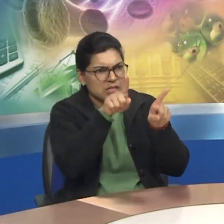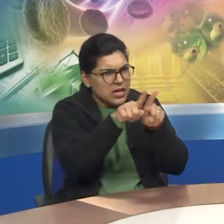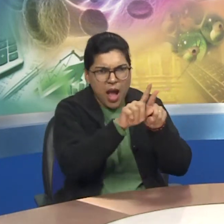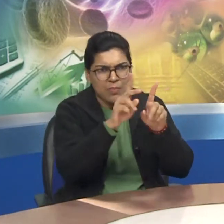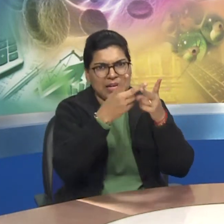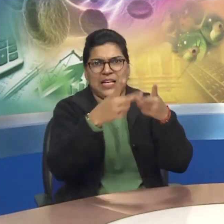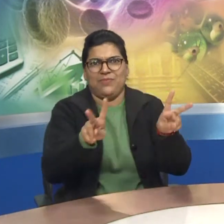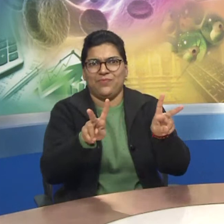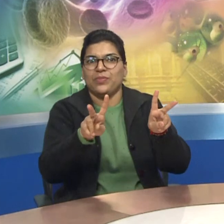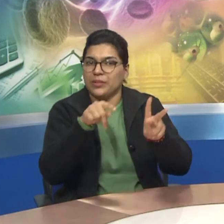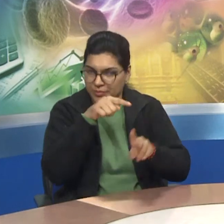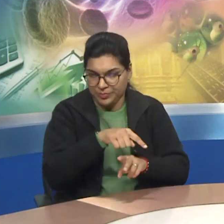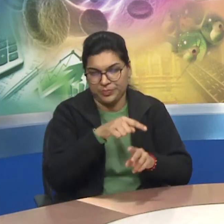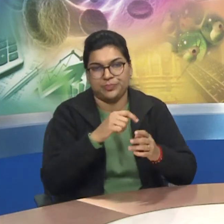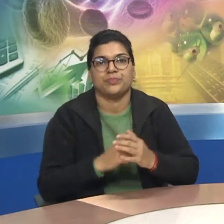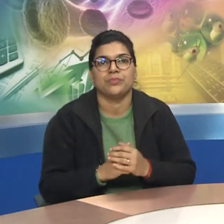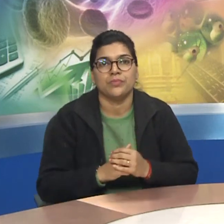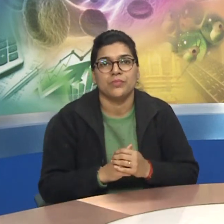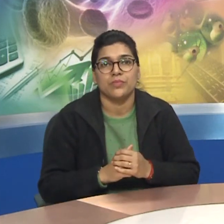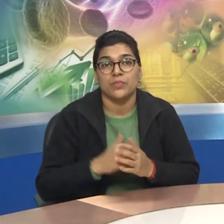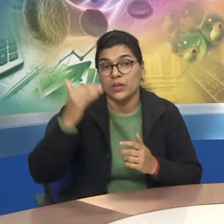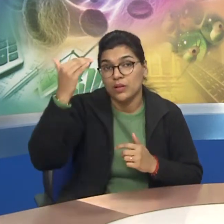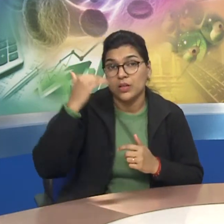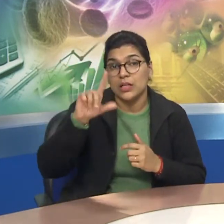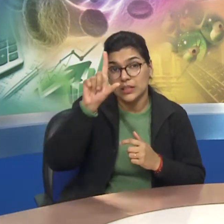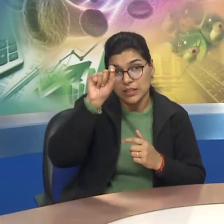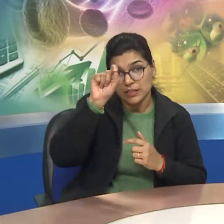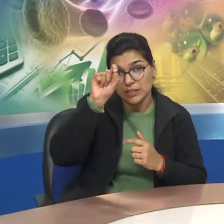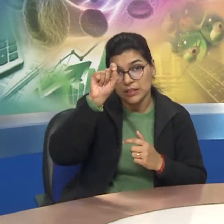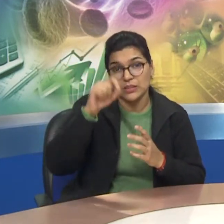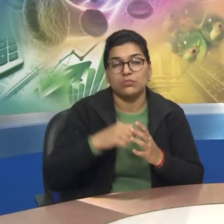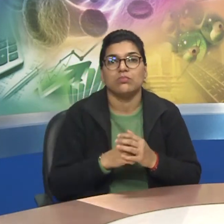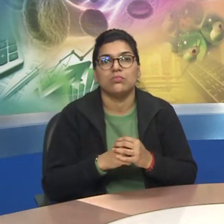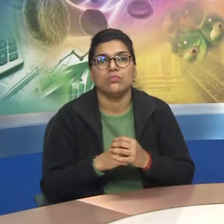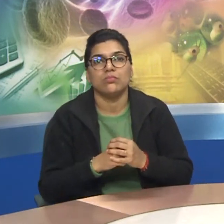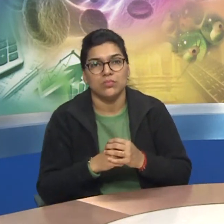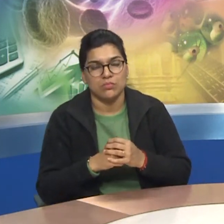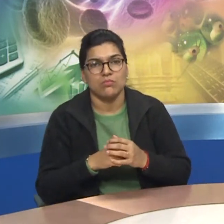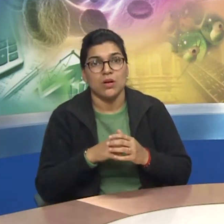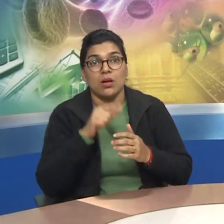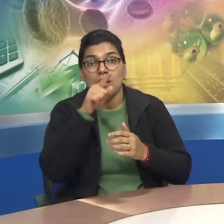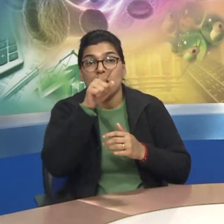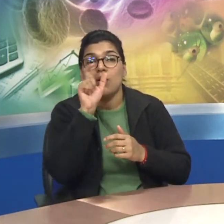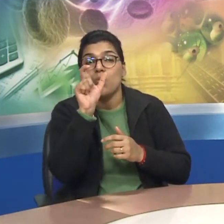diverse, means different. 10th word,